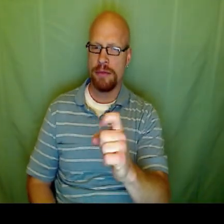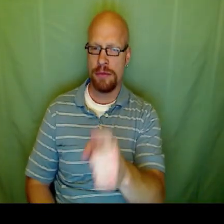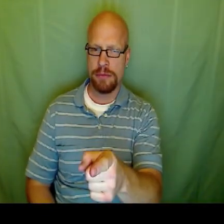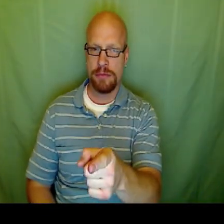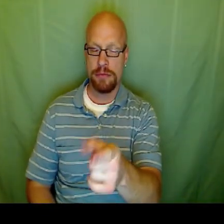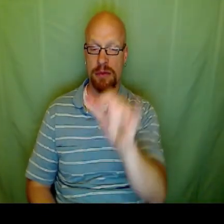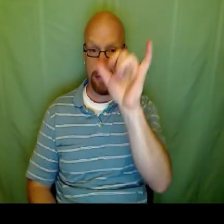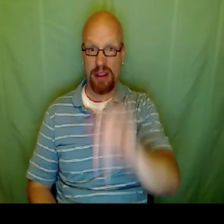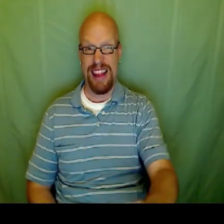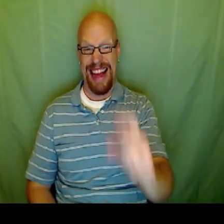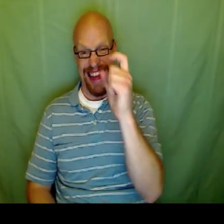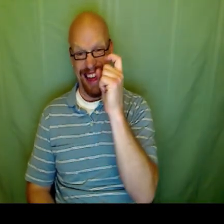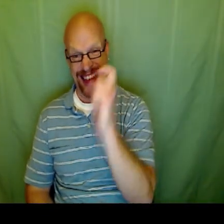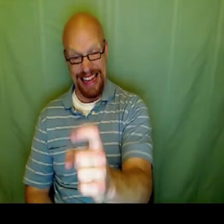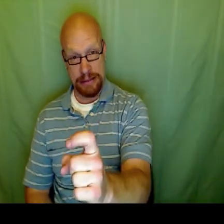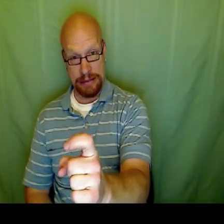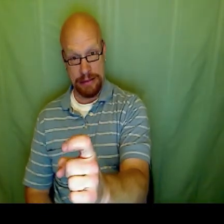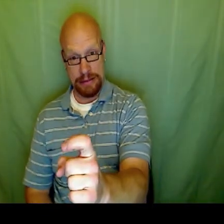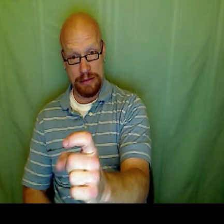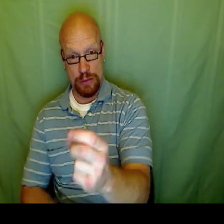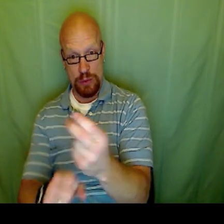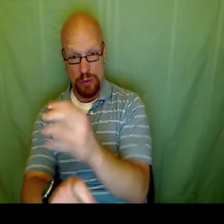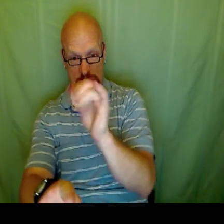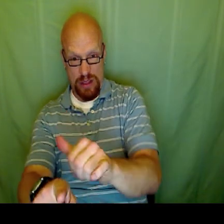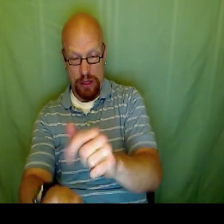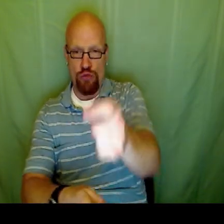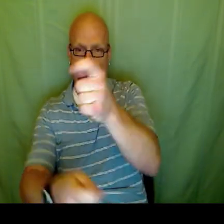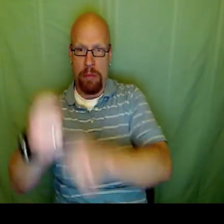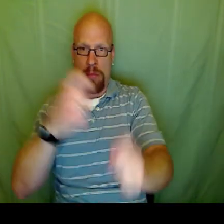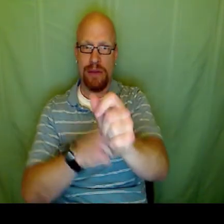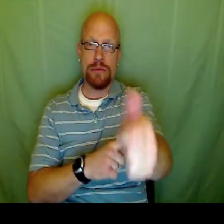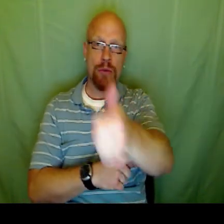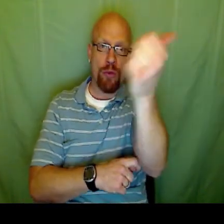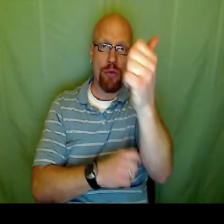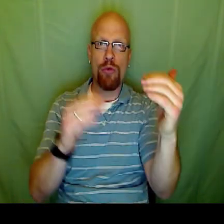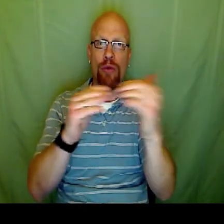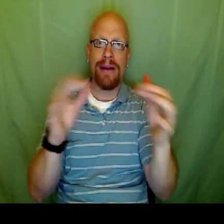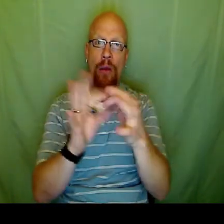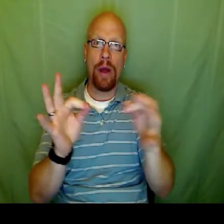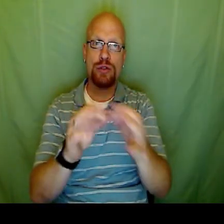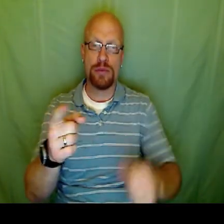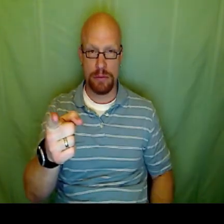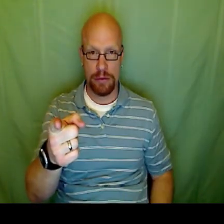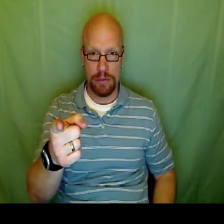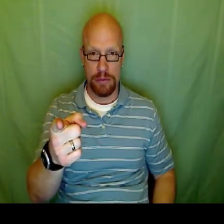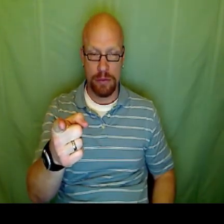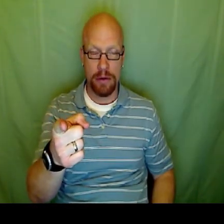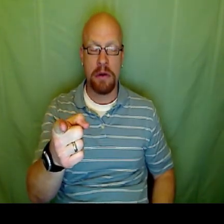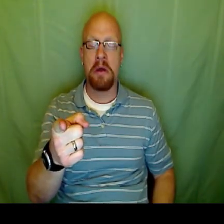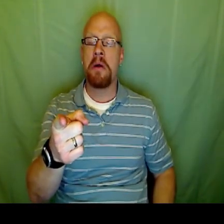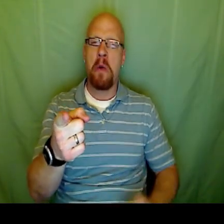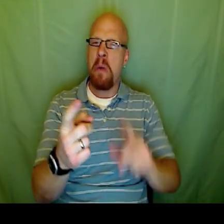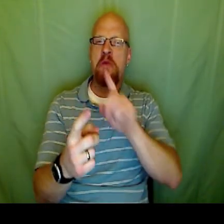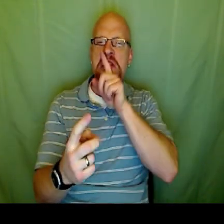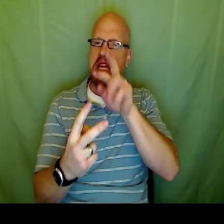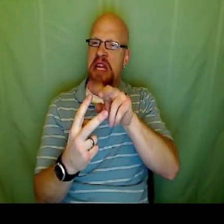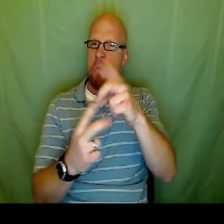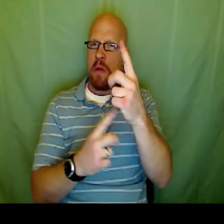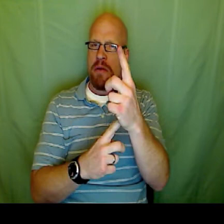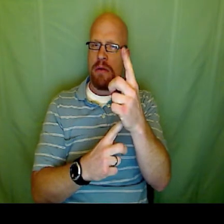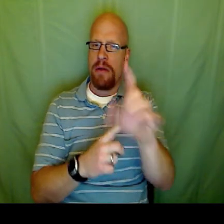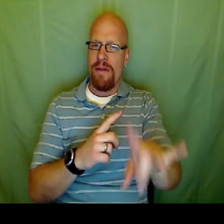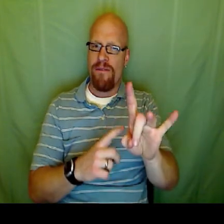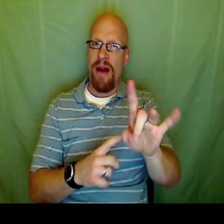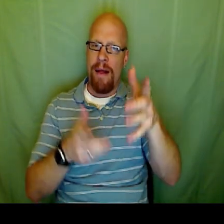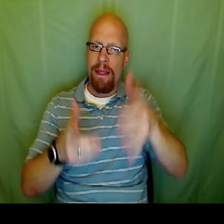Now we have one variable in one equation. We solve for that variable. Okay? Now we find the value for x and